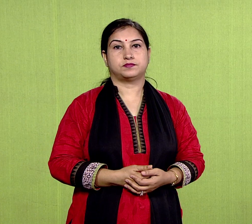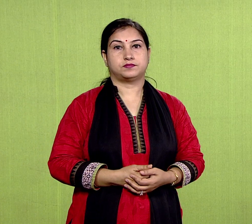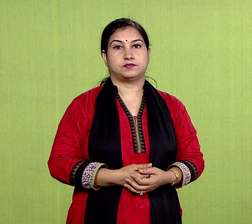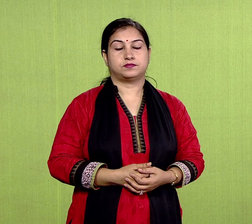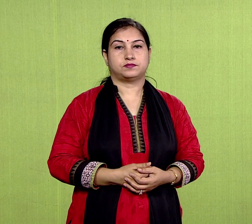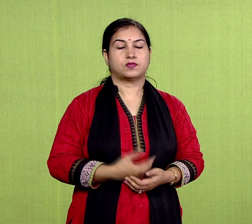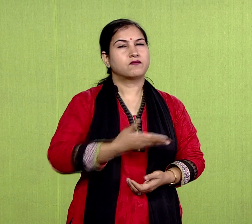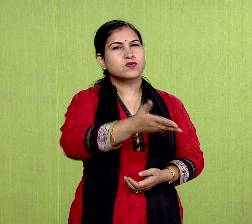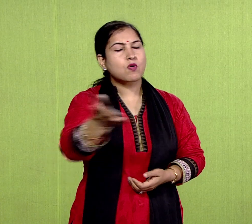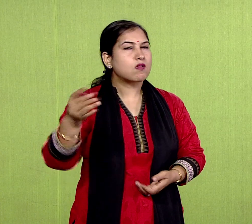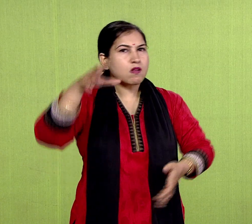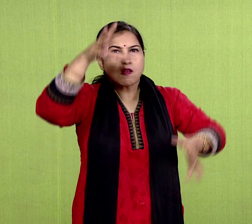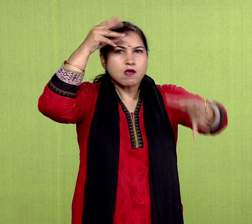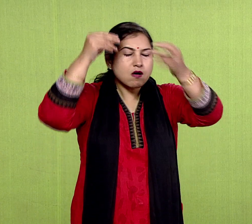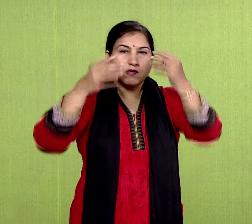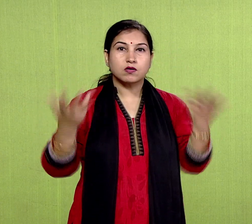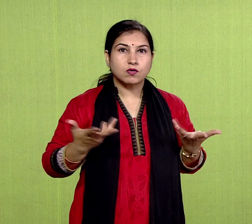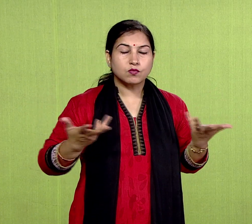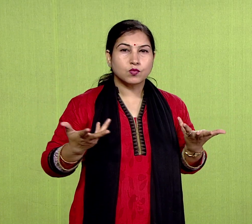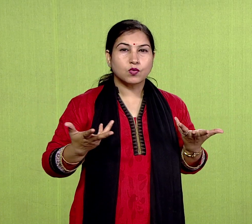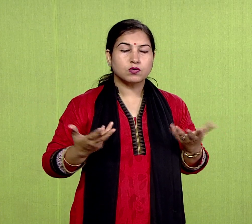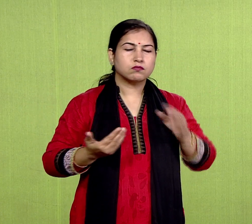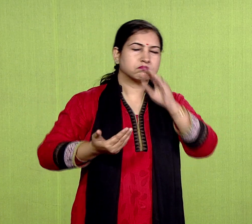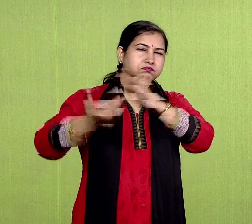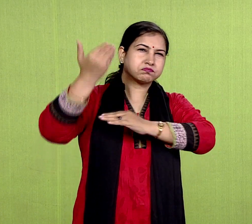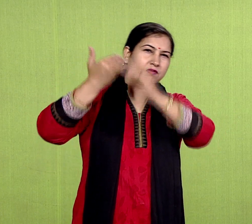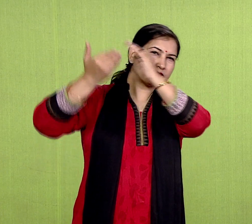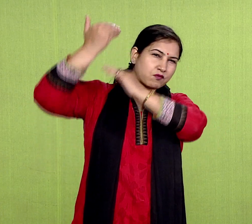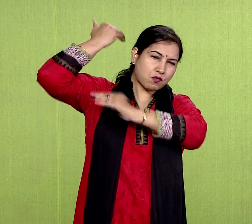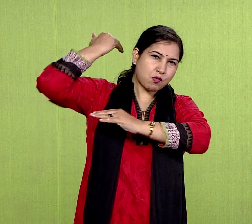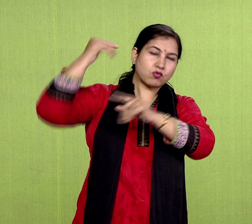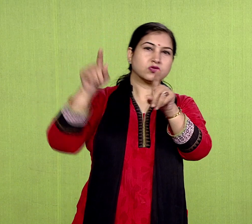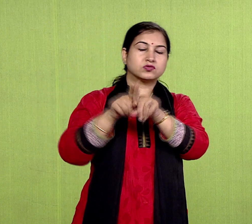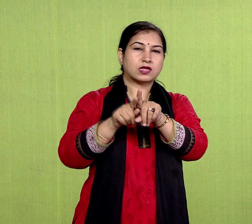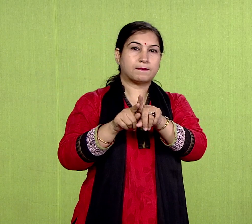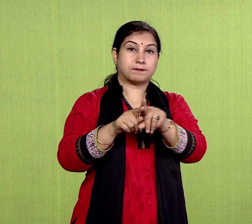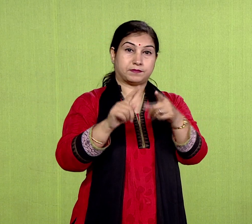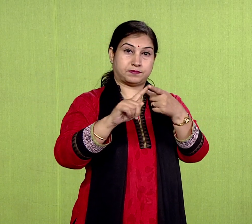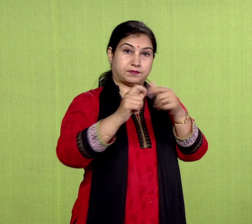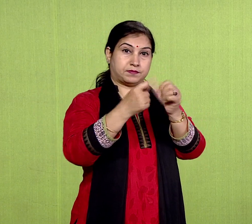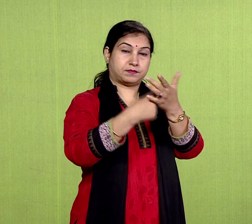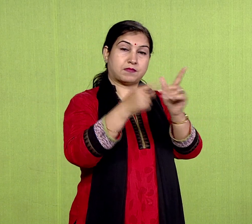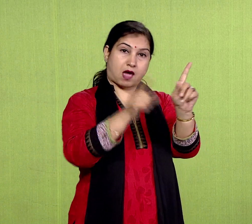we have learned about the early and the later Vedic period.